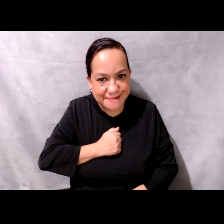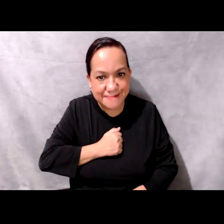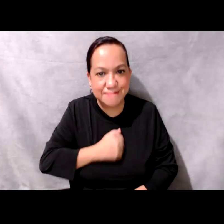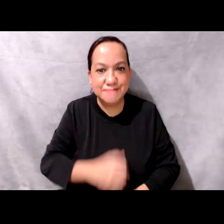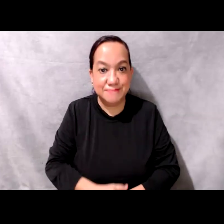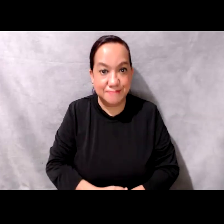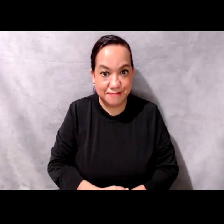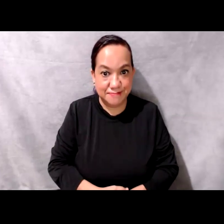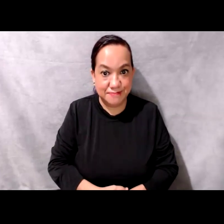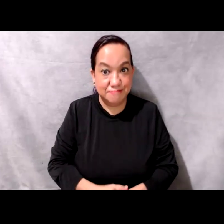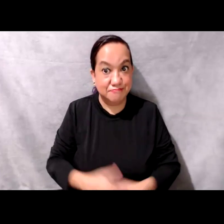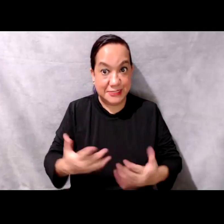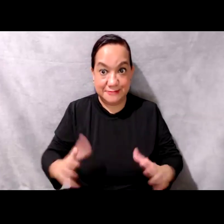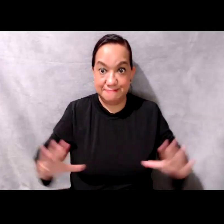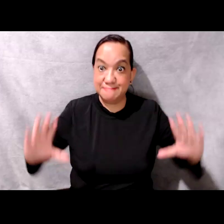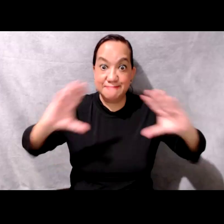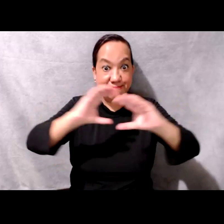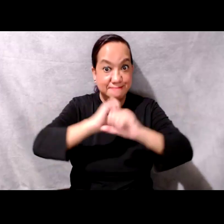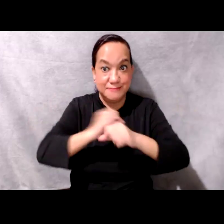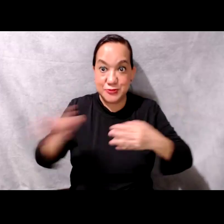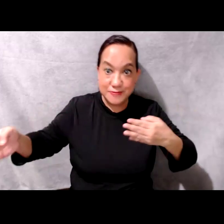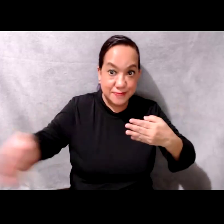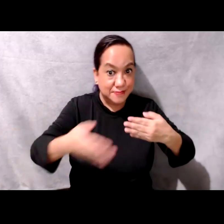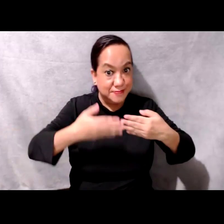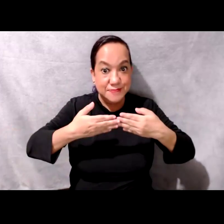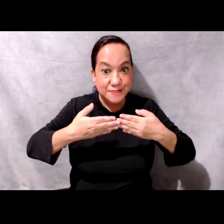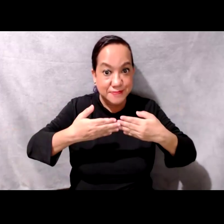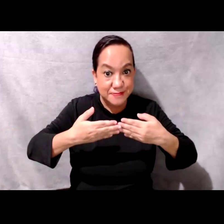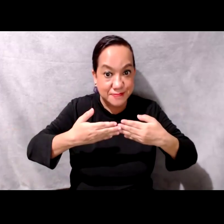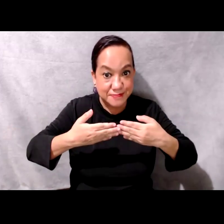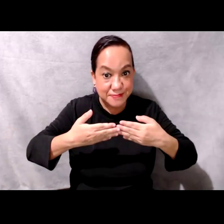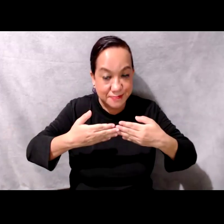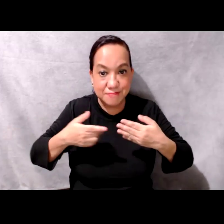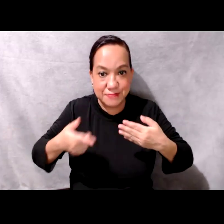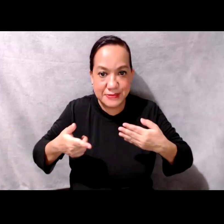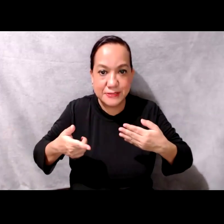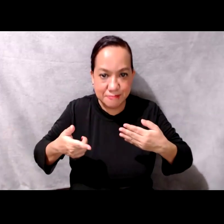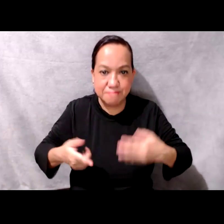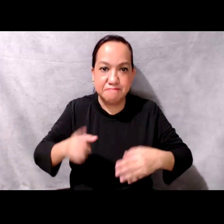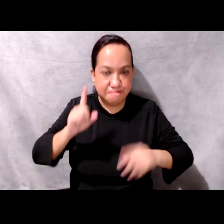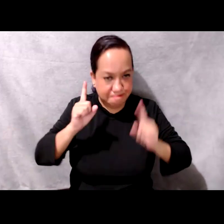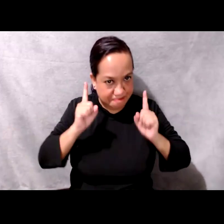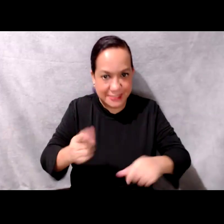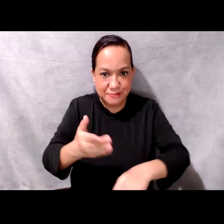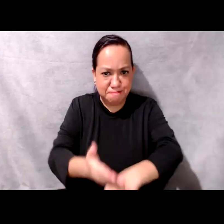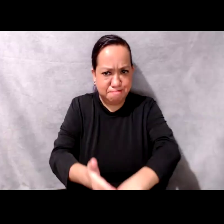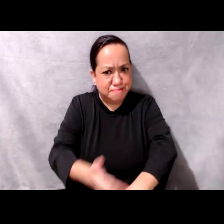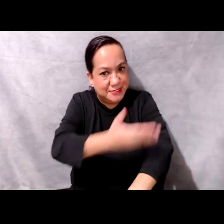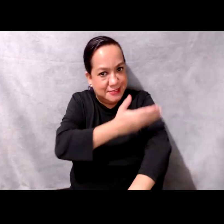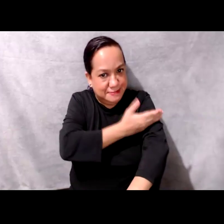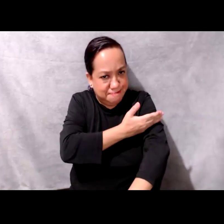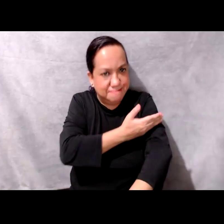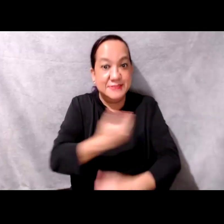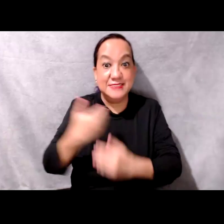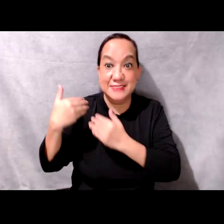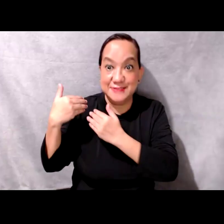the entire conversation also calls the need for strengthening the accountability mechanism. And even like, for example, when